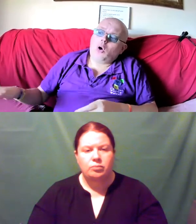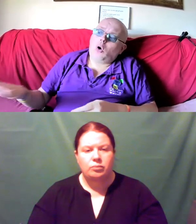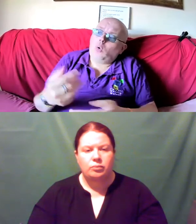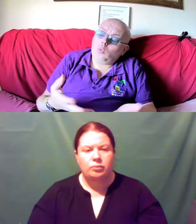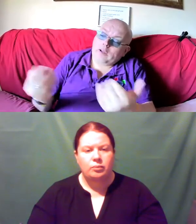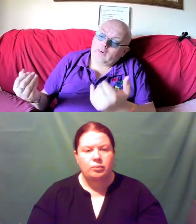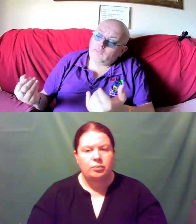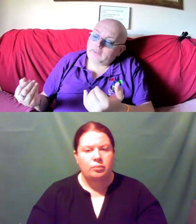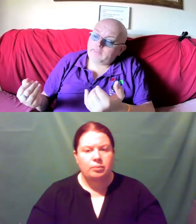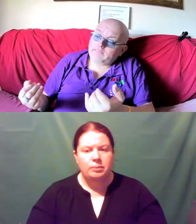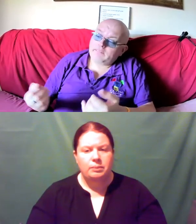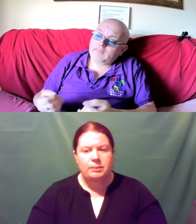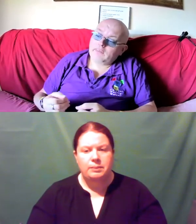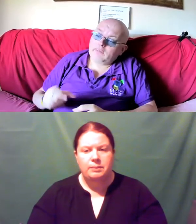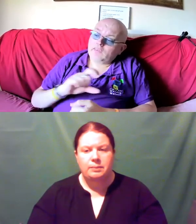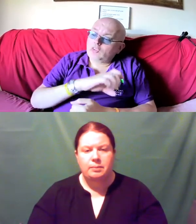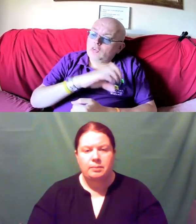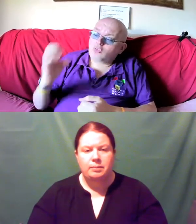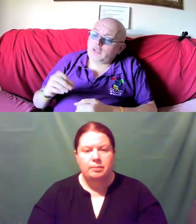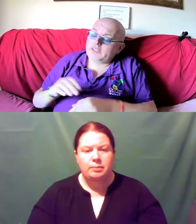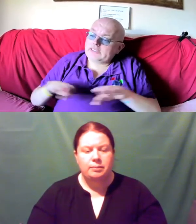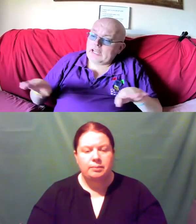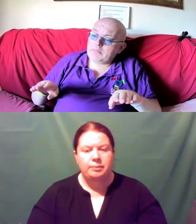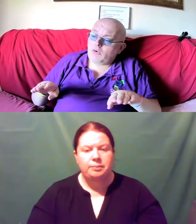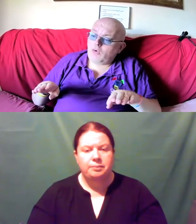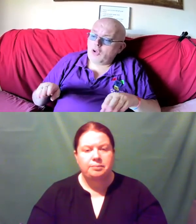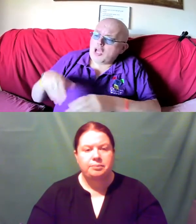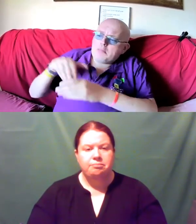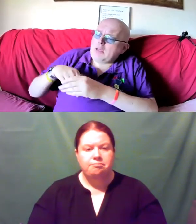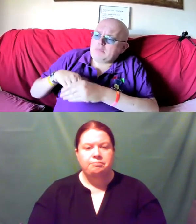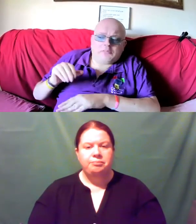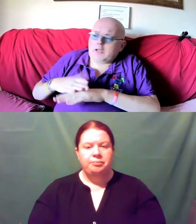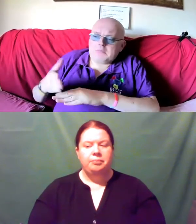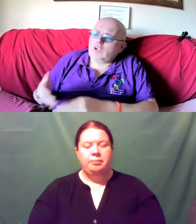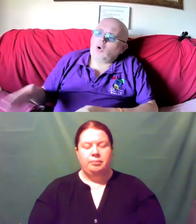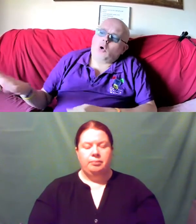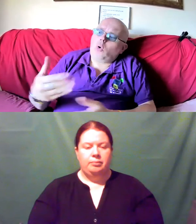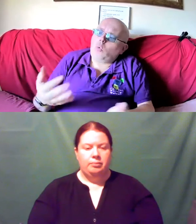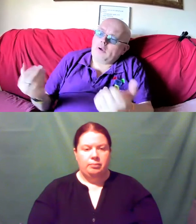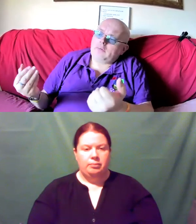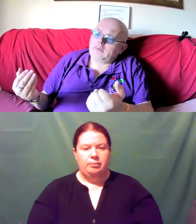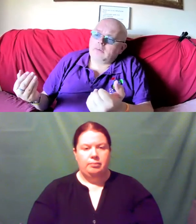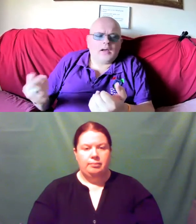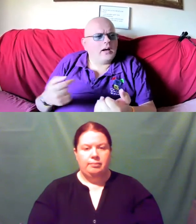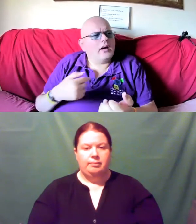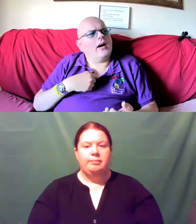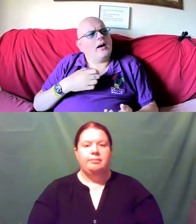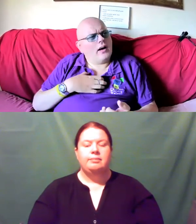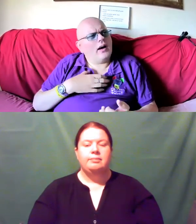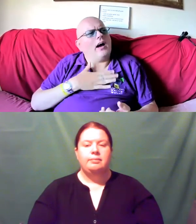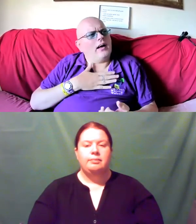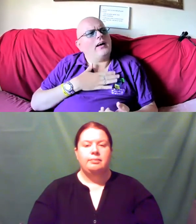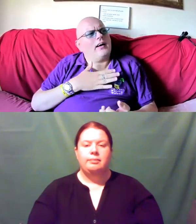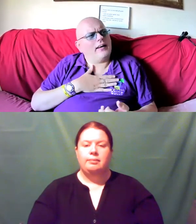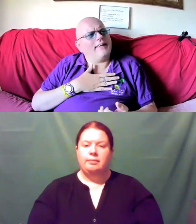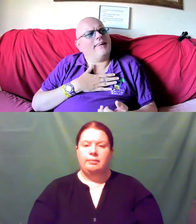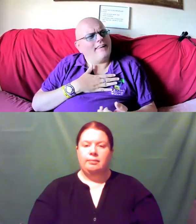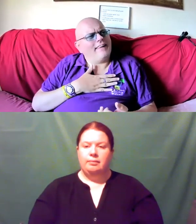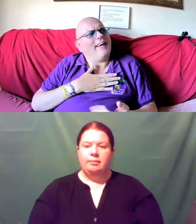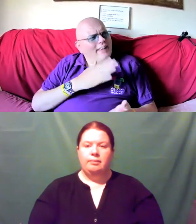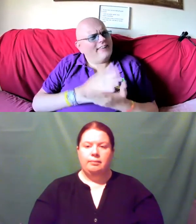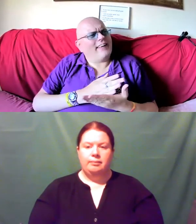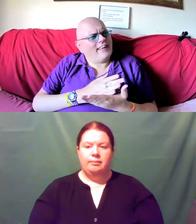table without test of worthiness or membership or you know, no condition. And I was really delighted and excited about that. And I said, yeah,